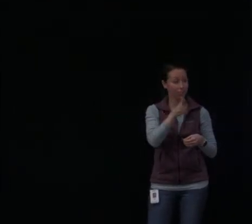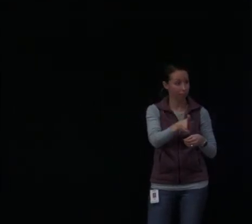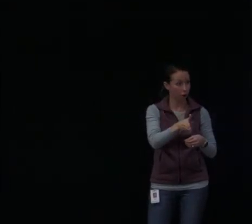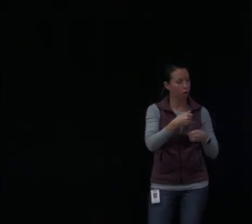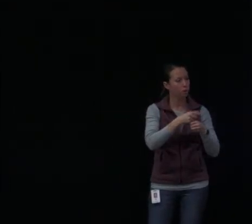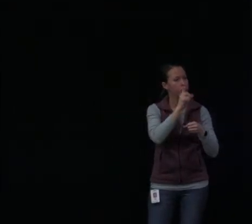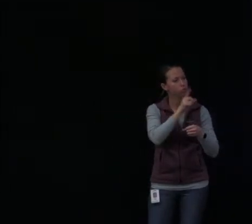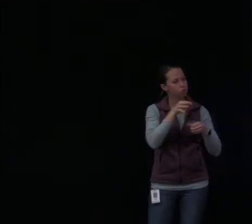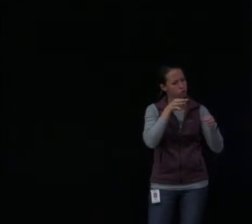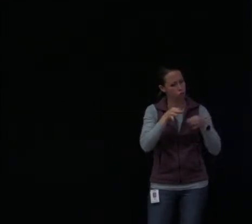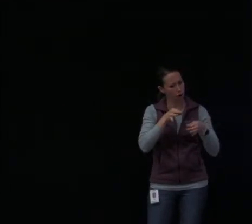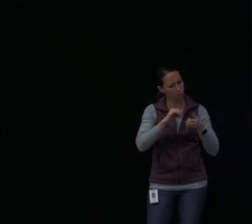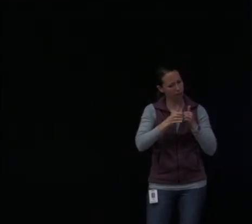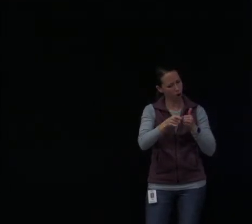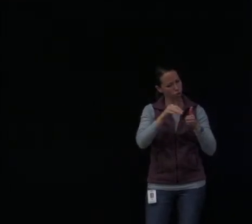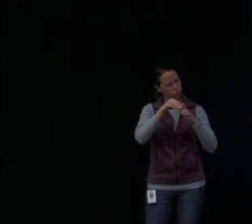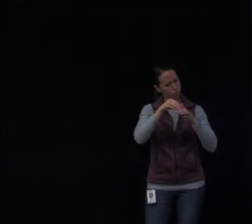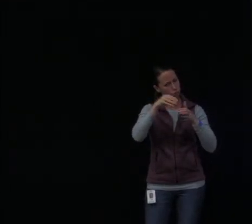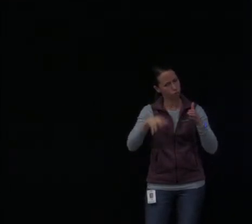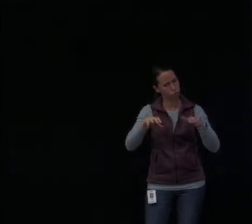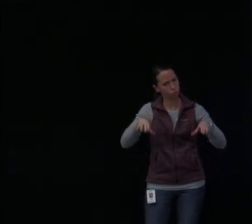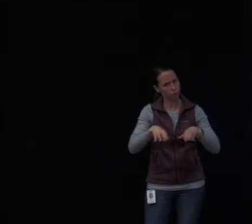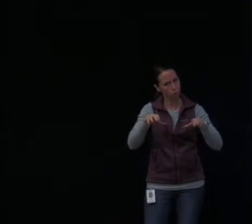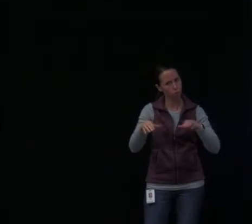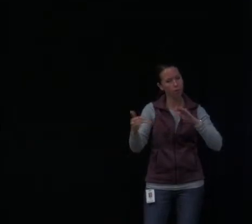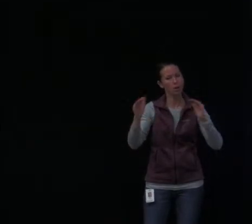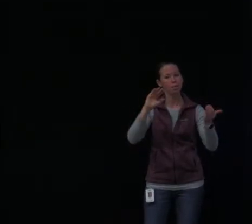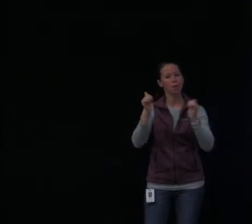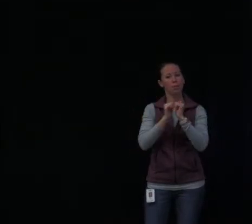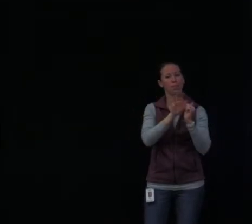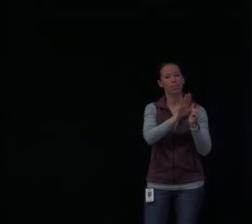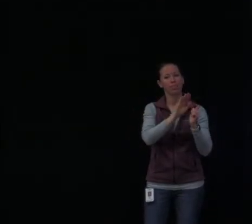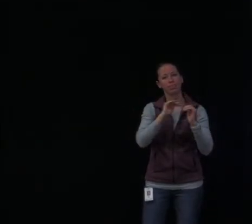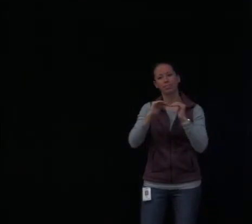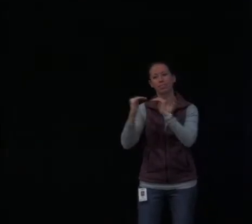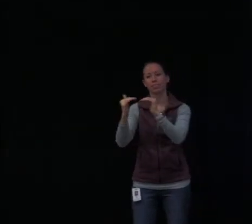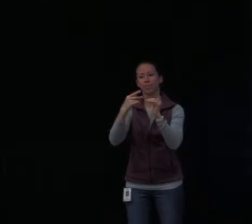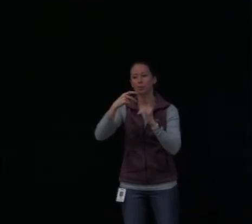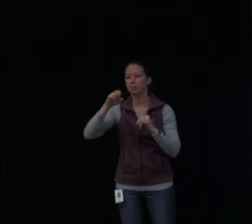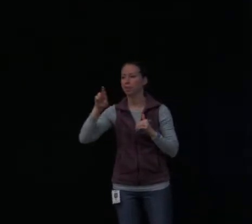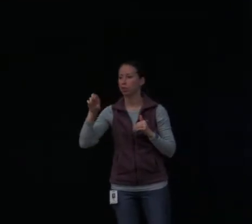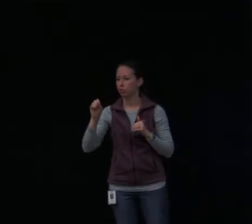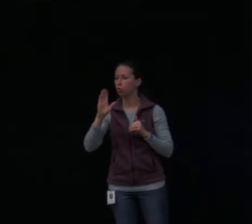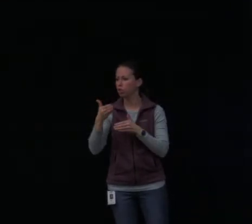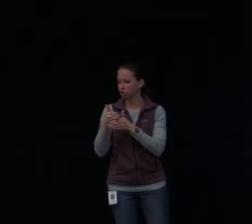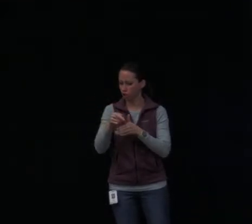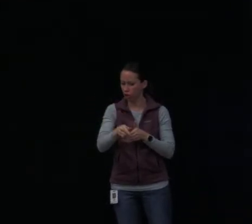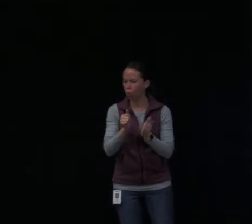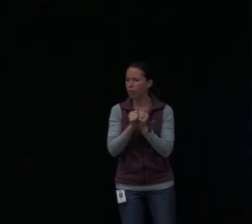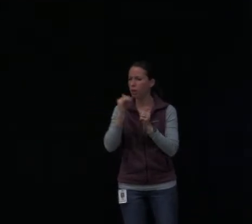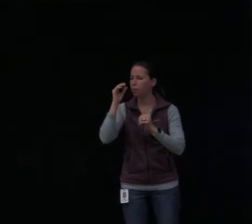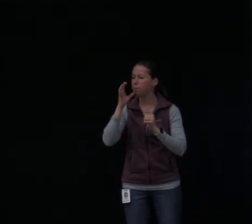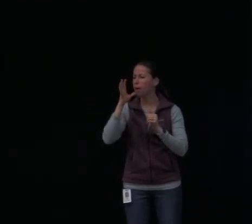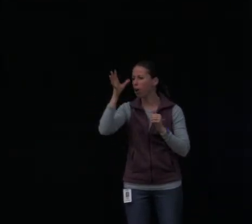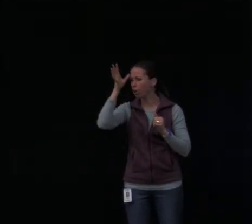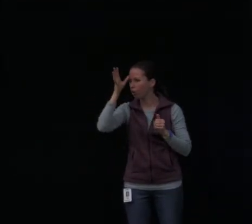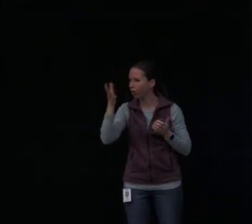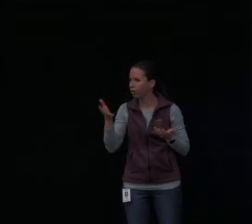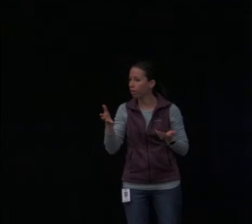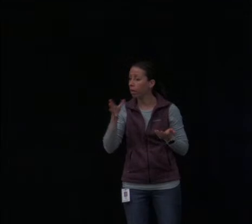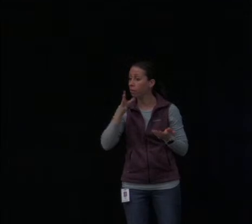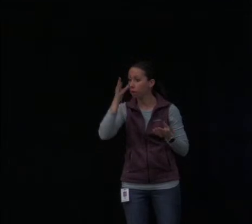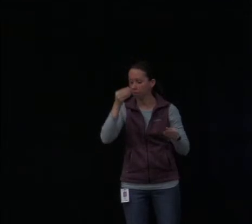describing how the student is performing compared to their peers. Because we're sharing this with parents, and parents, they're not going to understand